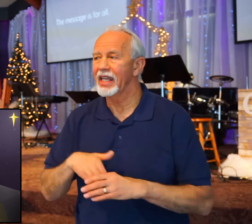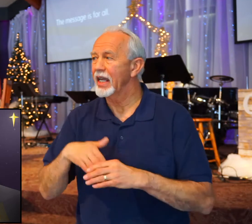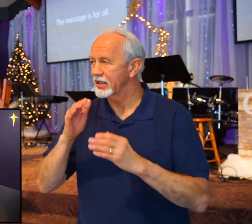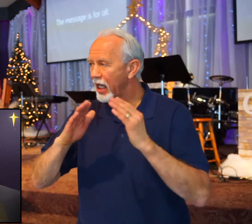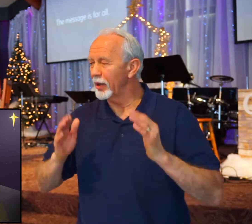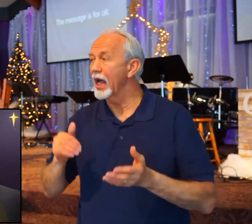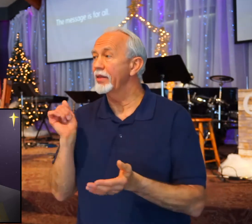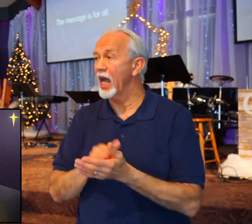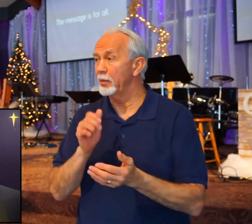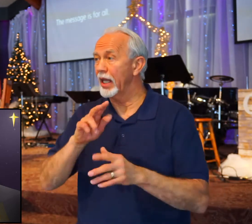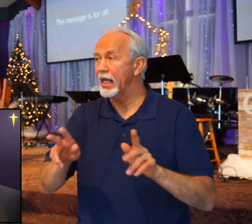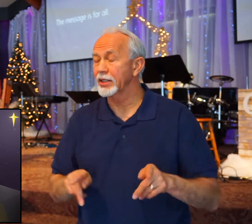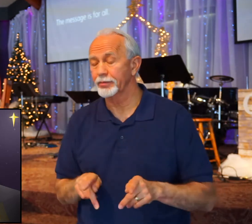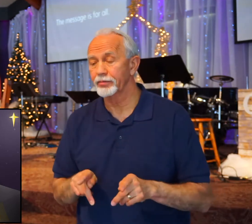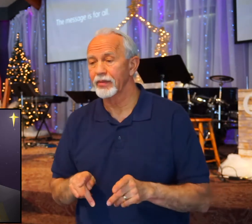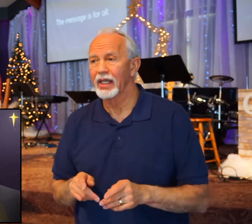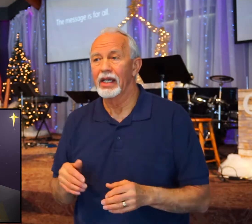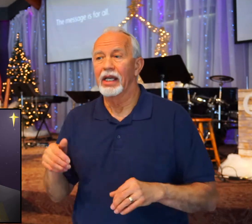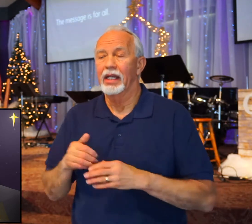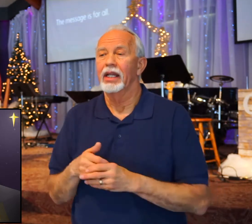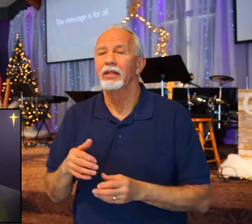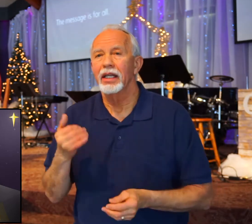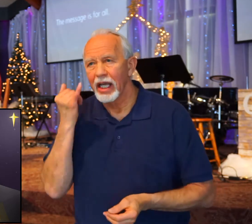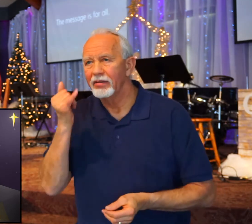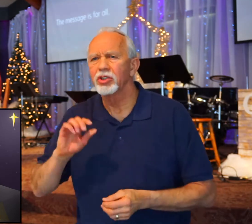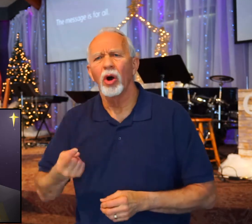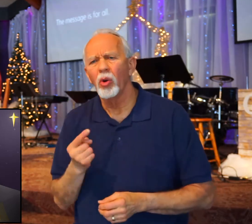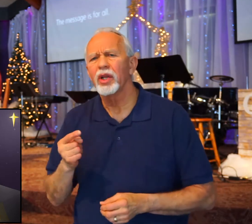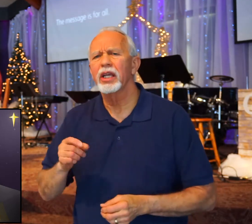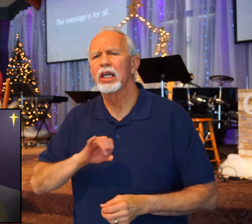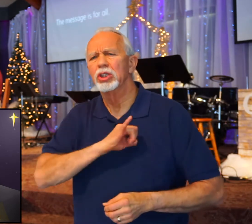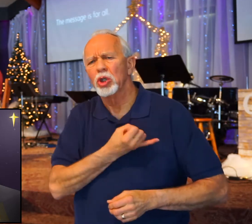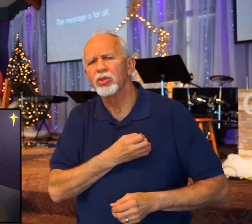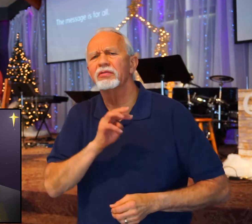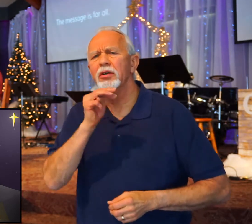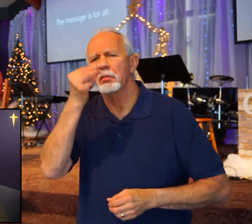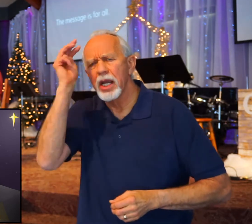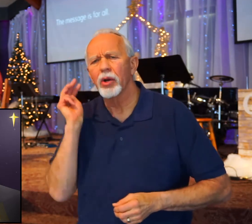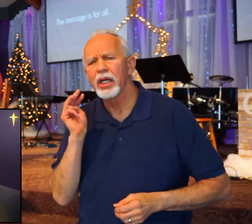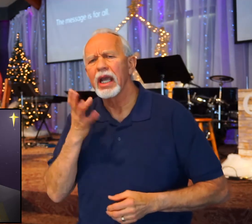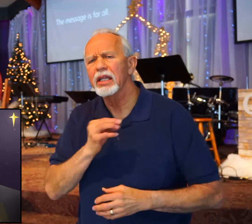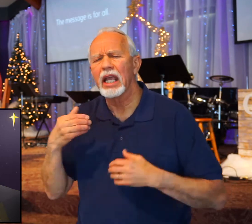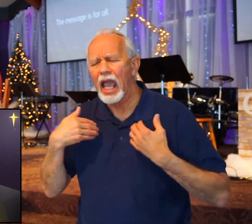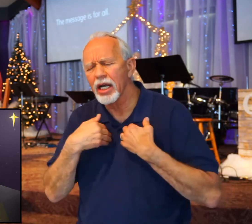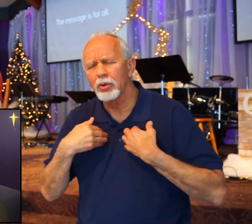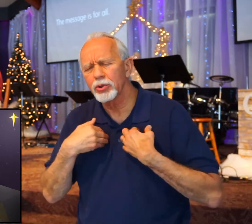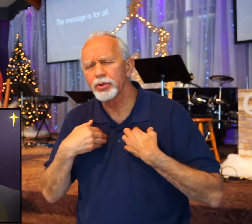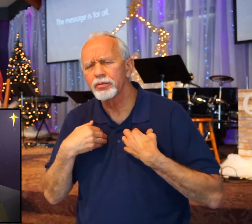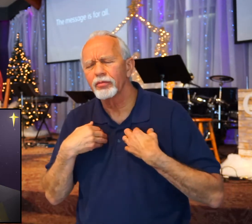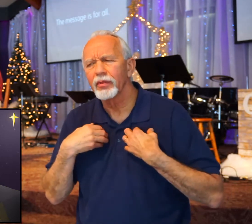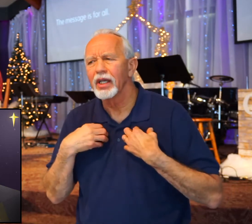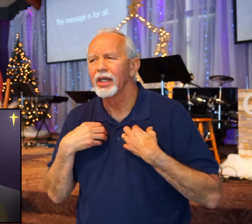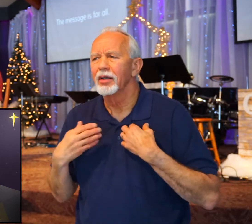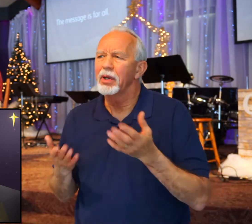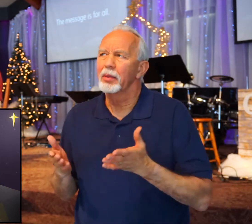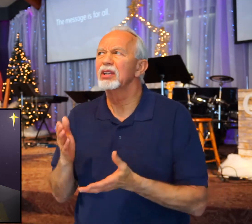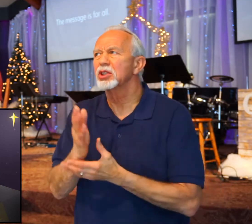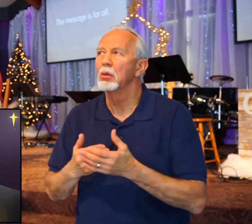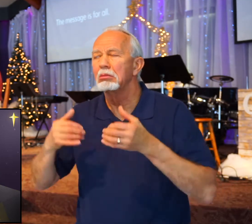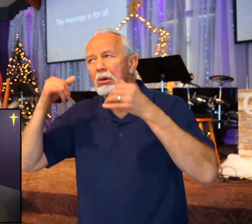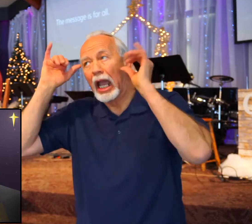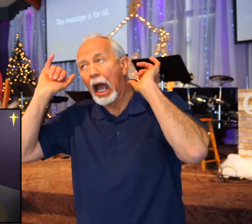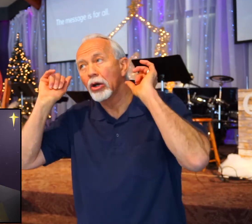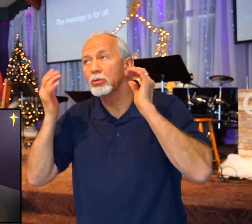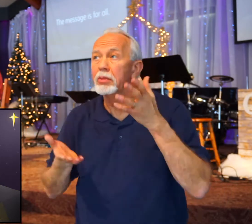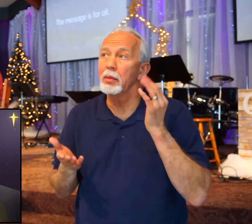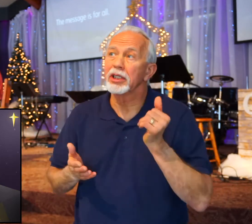that place. And so if it's only Joseph and Mary and these animals that know, and by the way, maybe there were some cows, or maybe